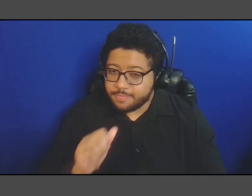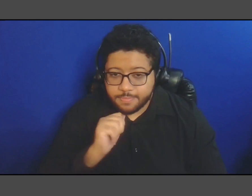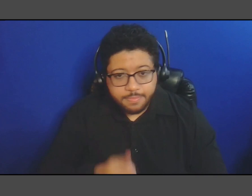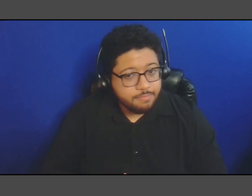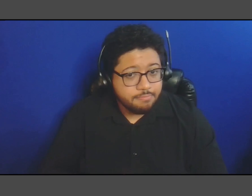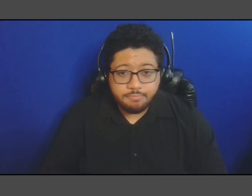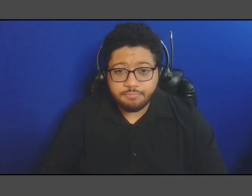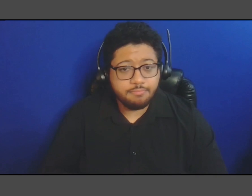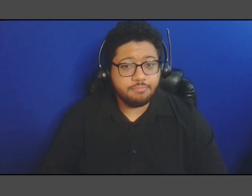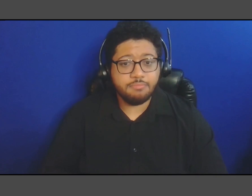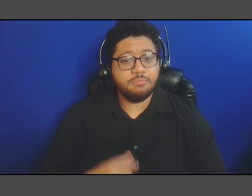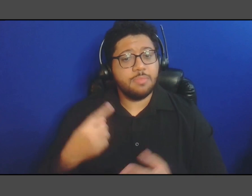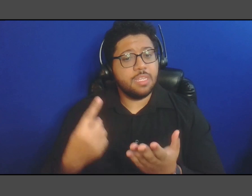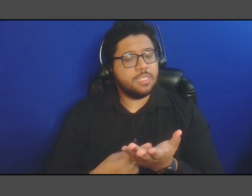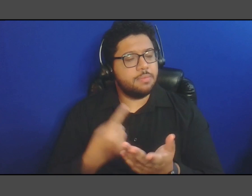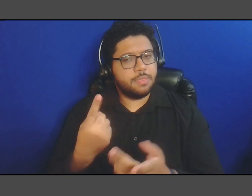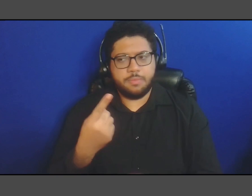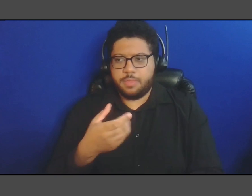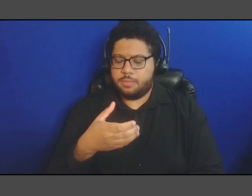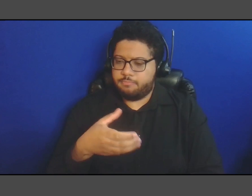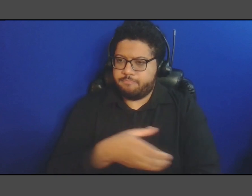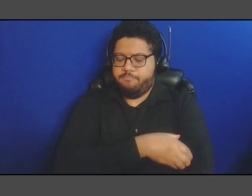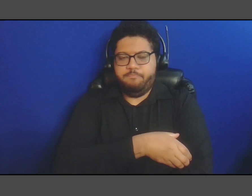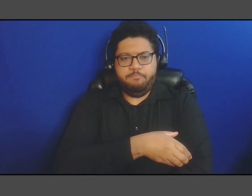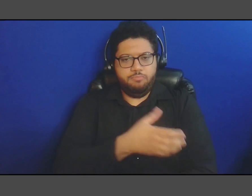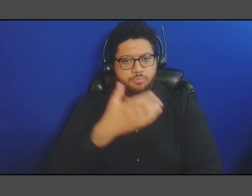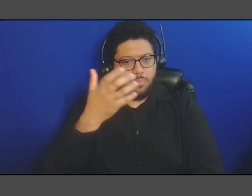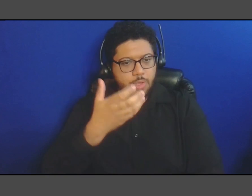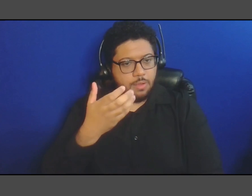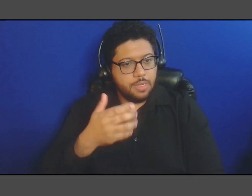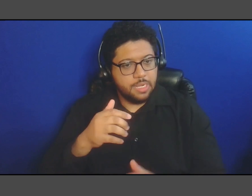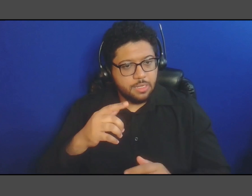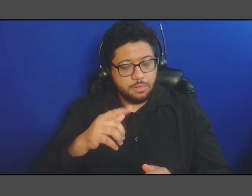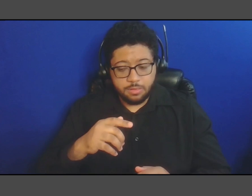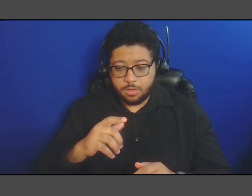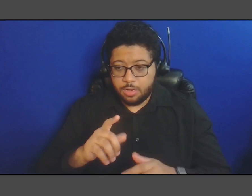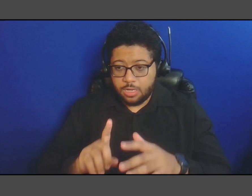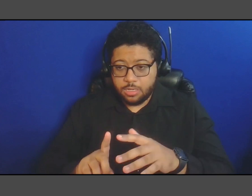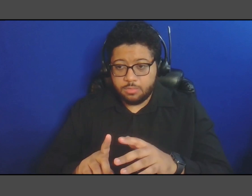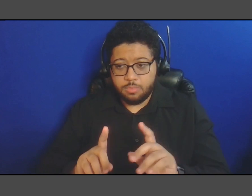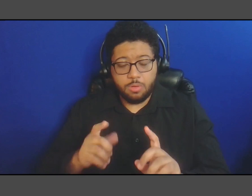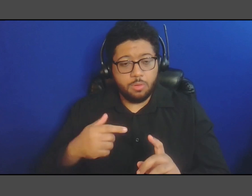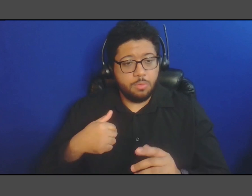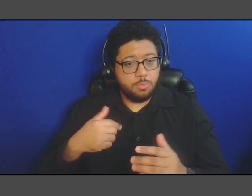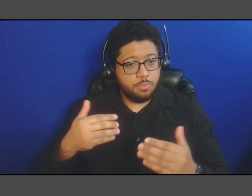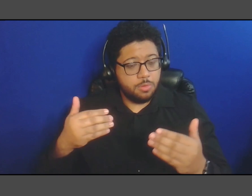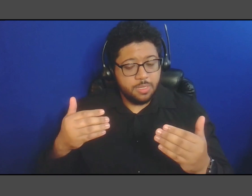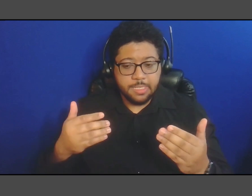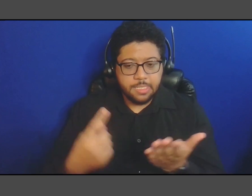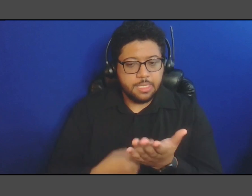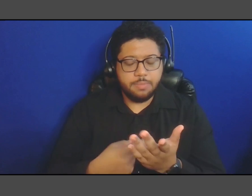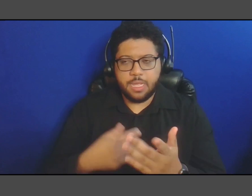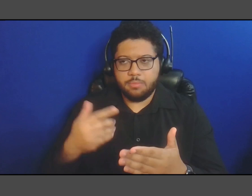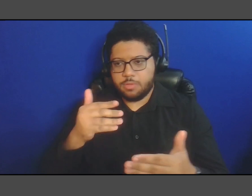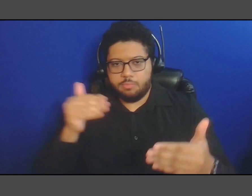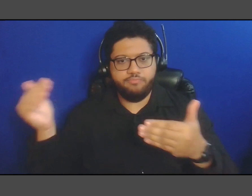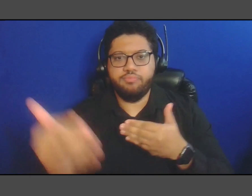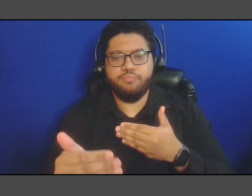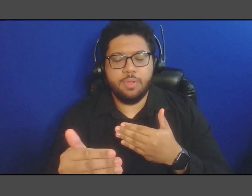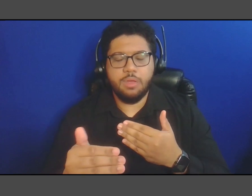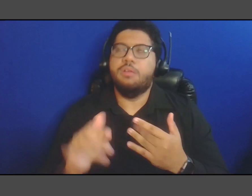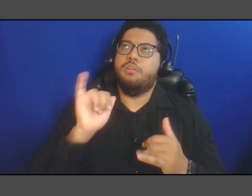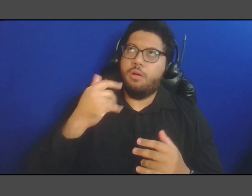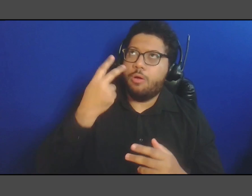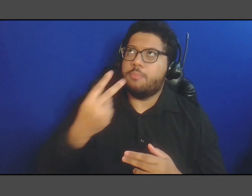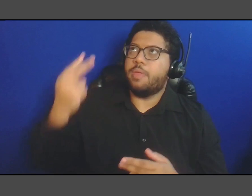so powerful, is that we can go to memorializing before we've done that first line